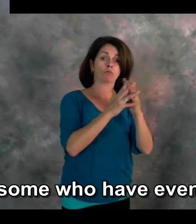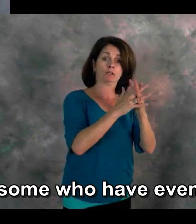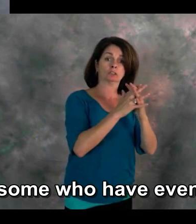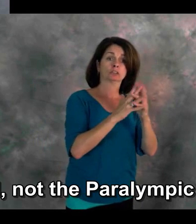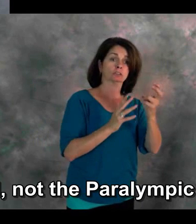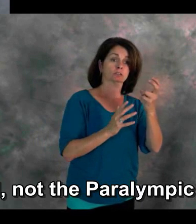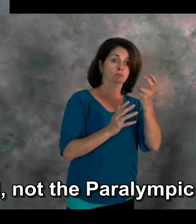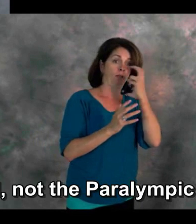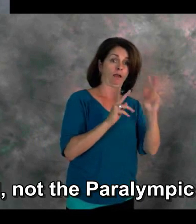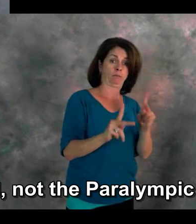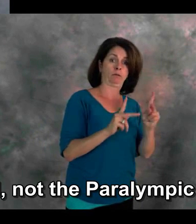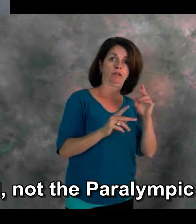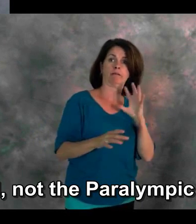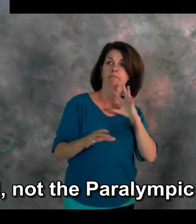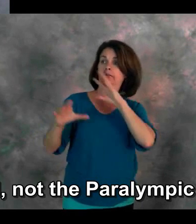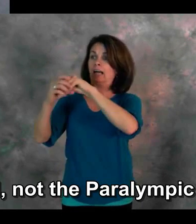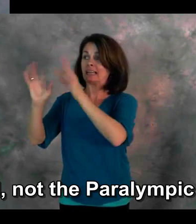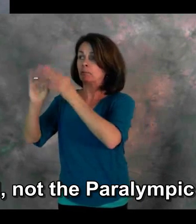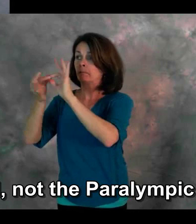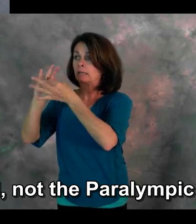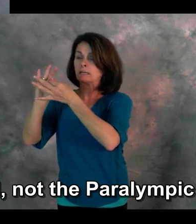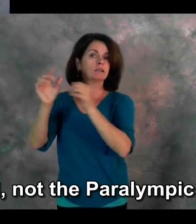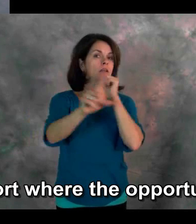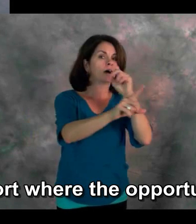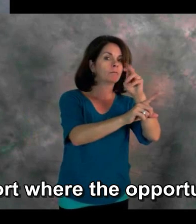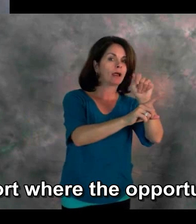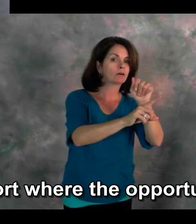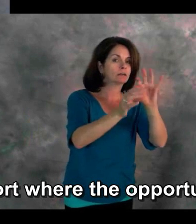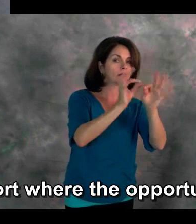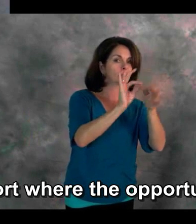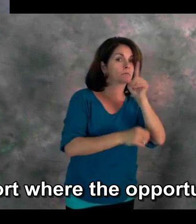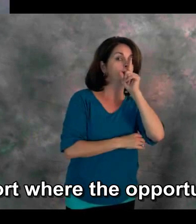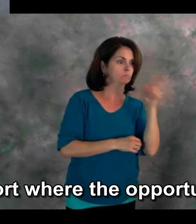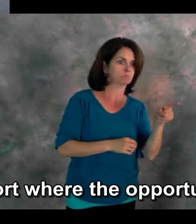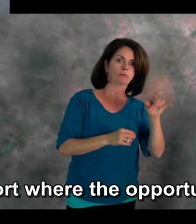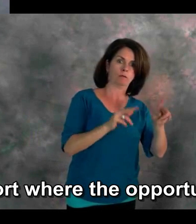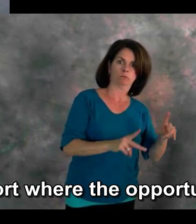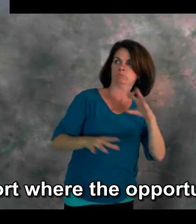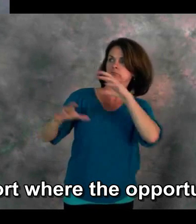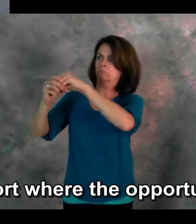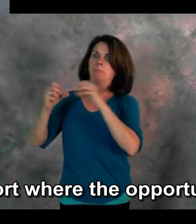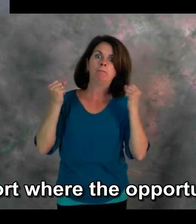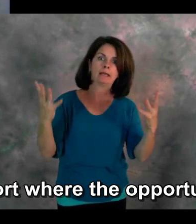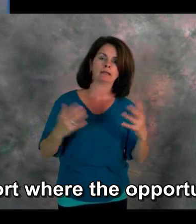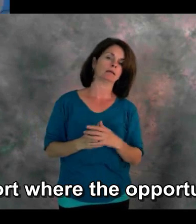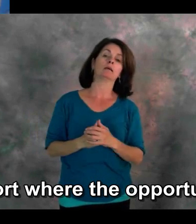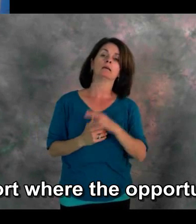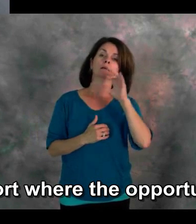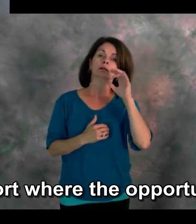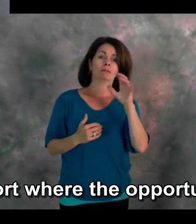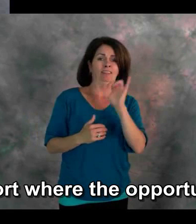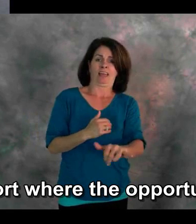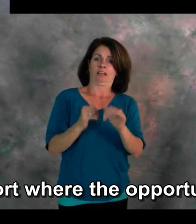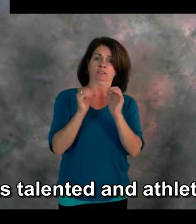who have even approached the Olympic level, not the Paralympic level, the Olympic level. That's a sport where